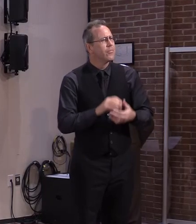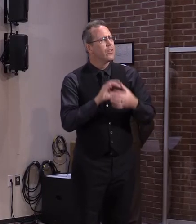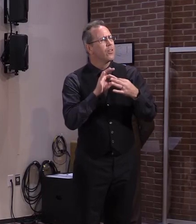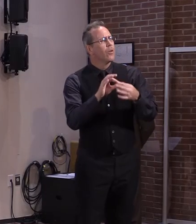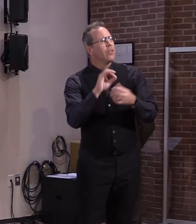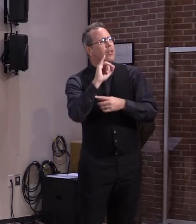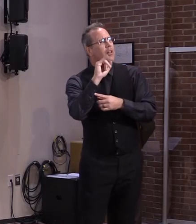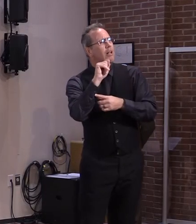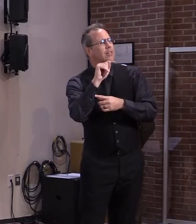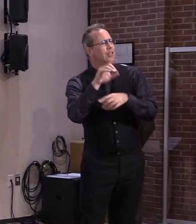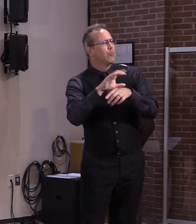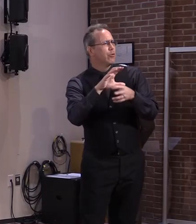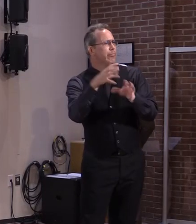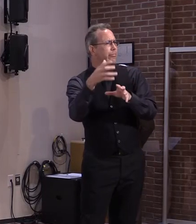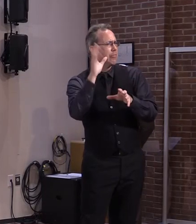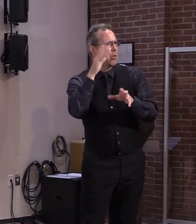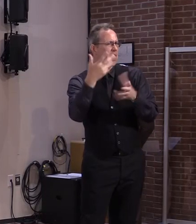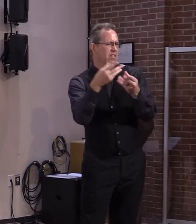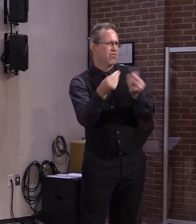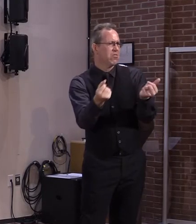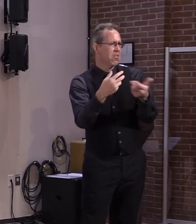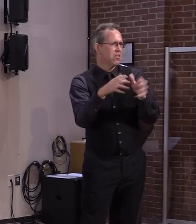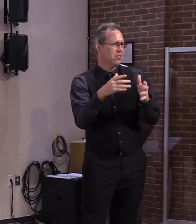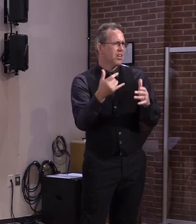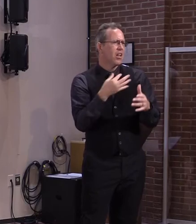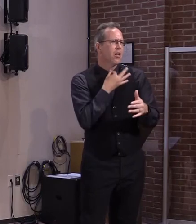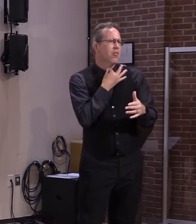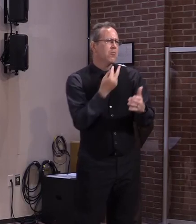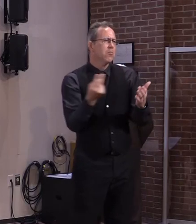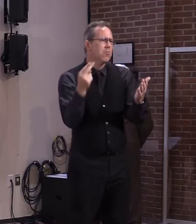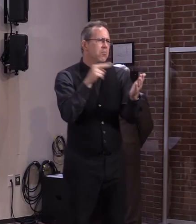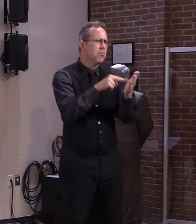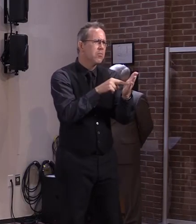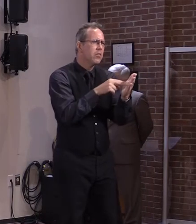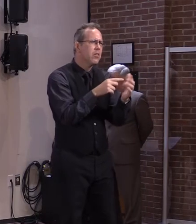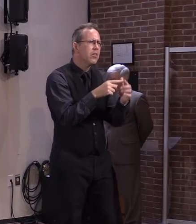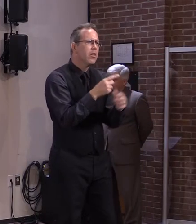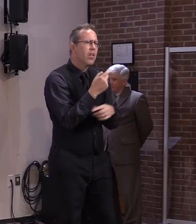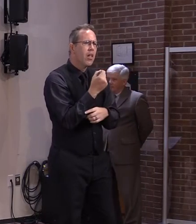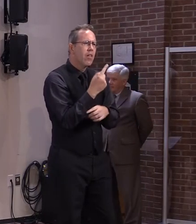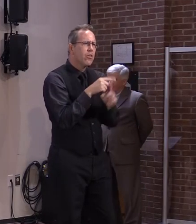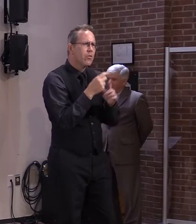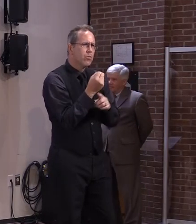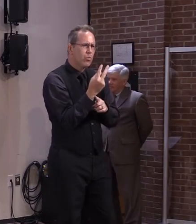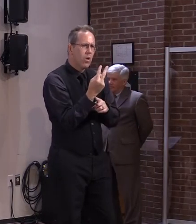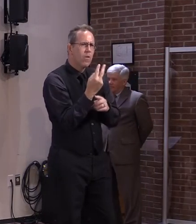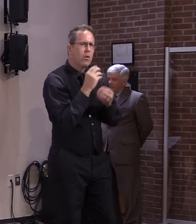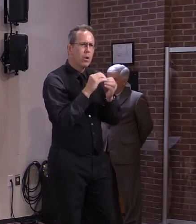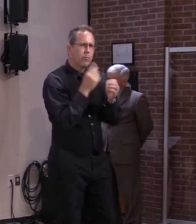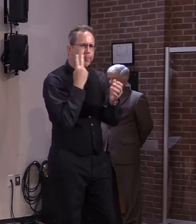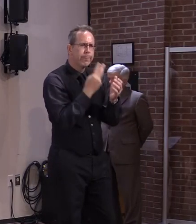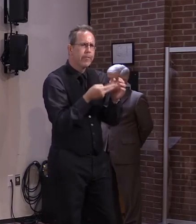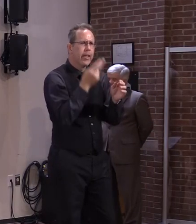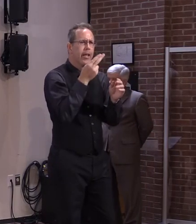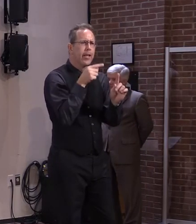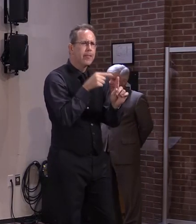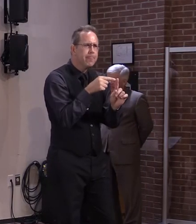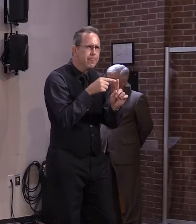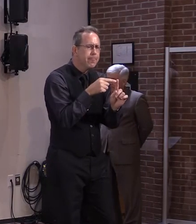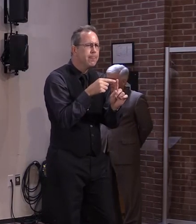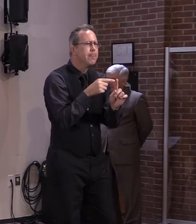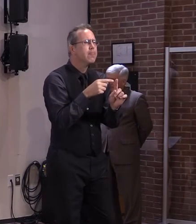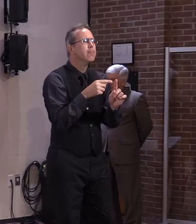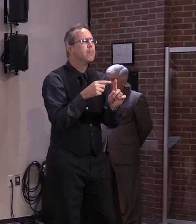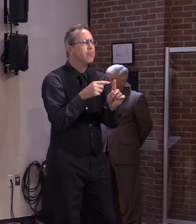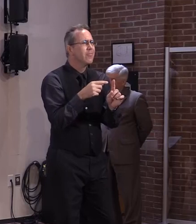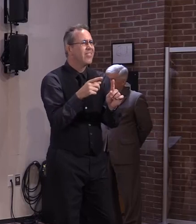September 11th and 12th. And we see that the number of cases, when they were actually added to the data, but not again